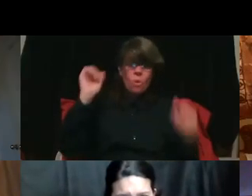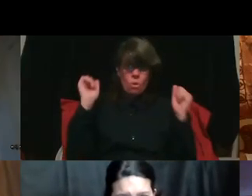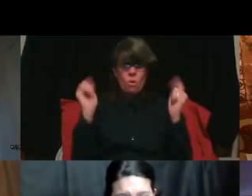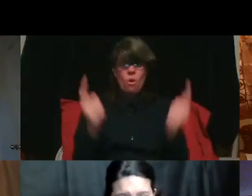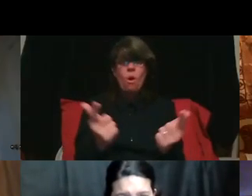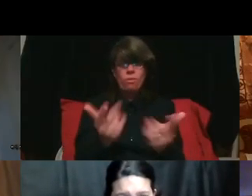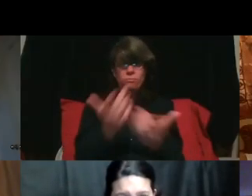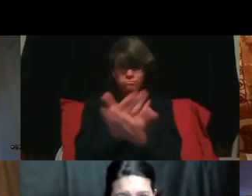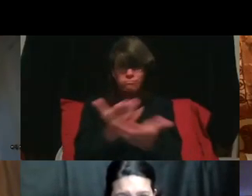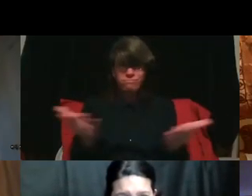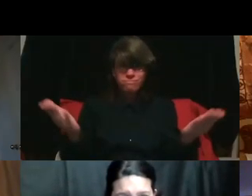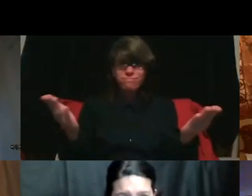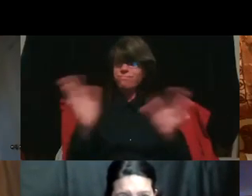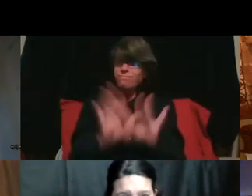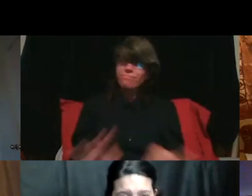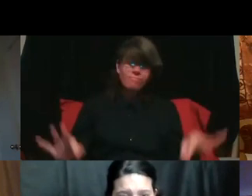Mm. It's so important.